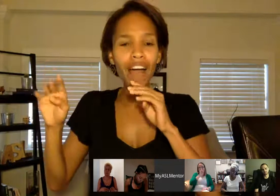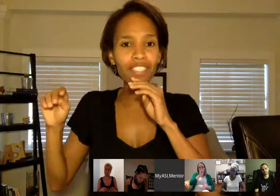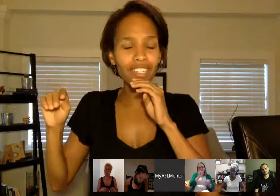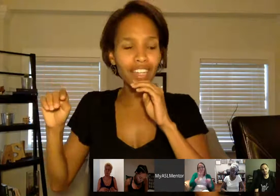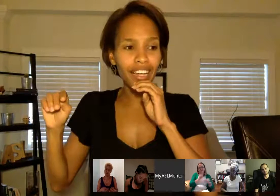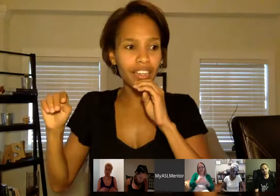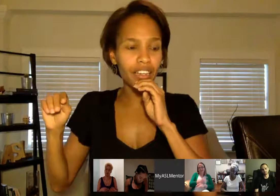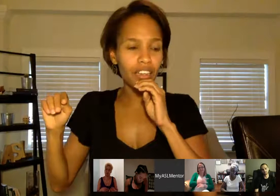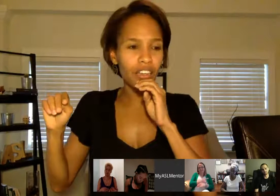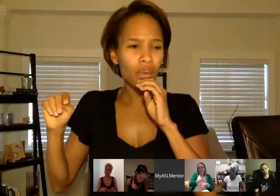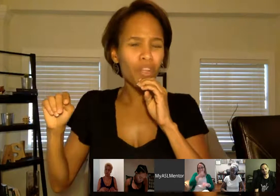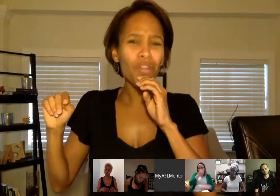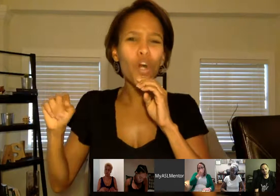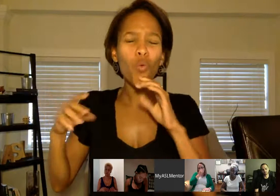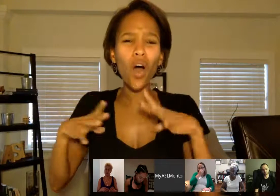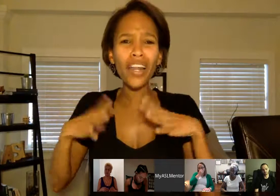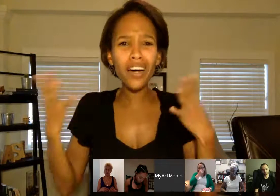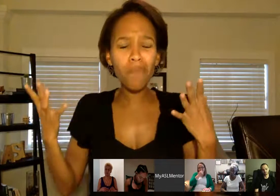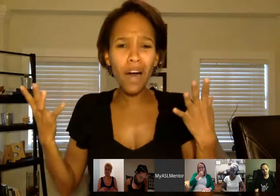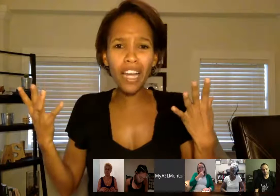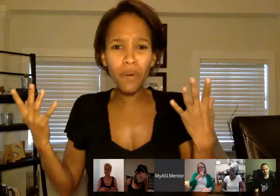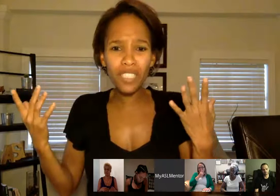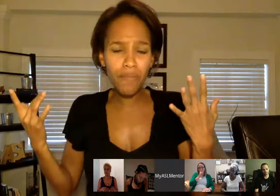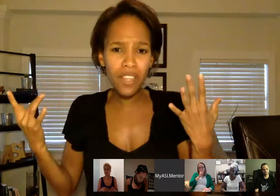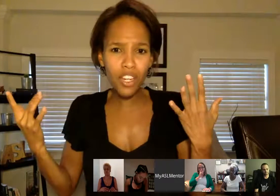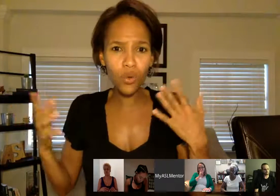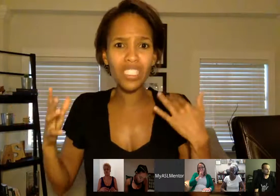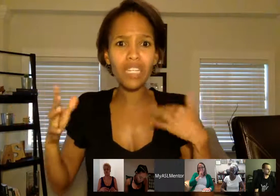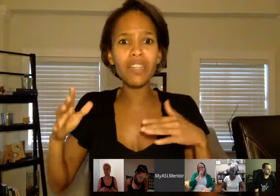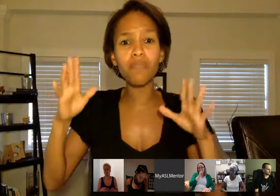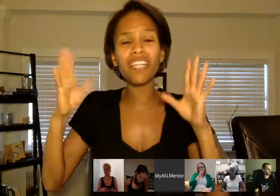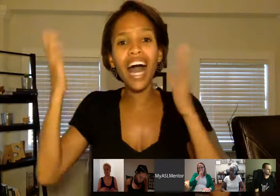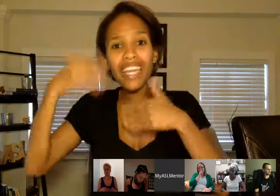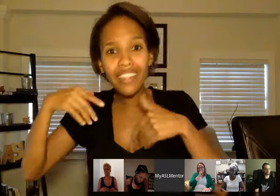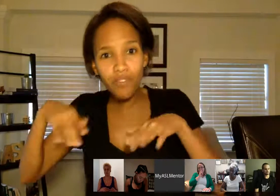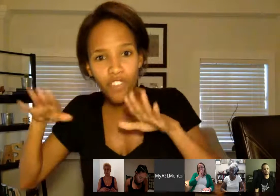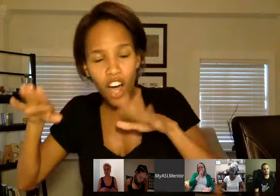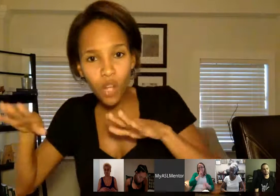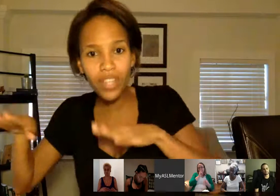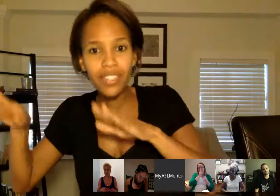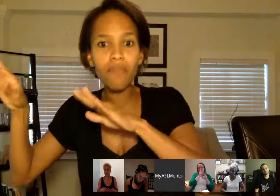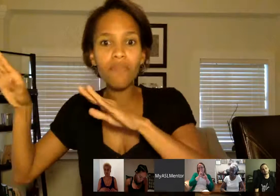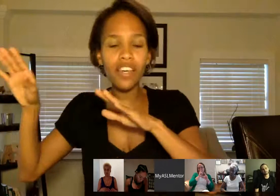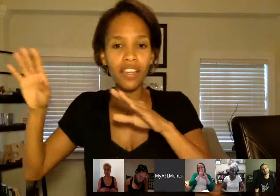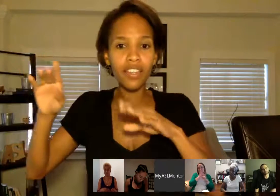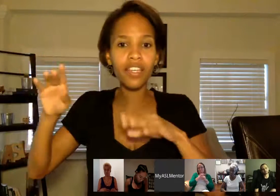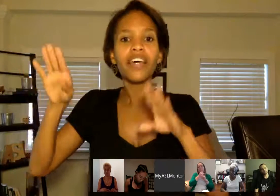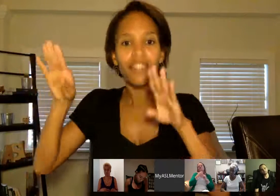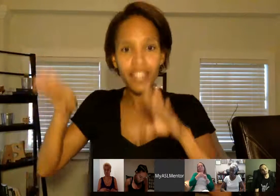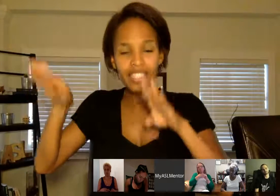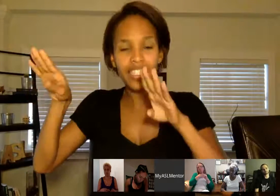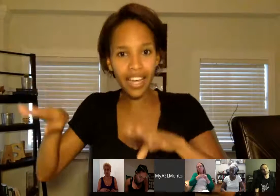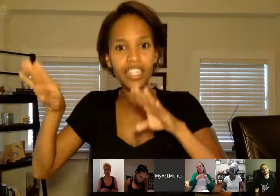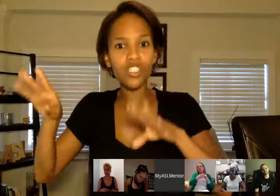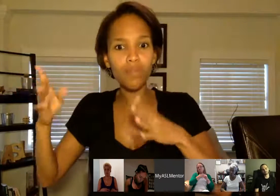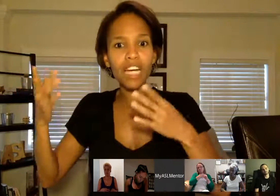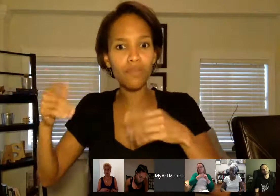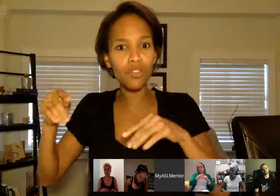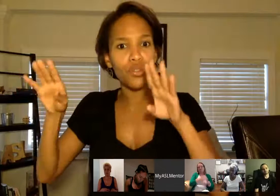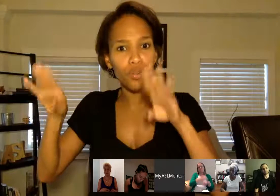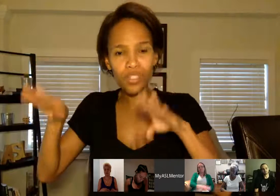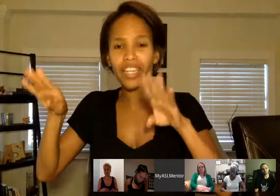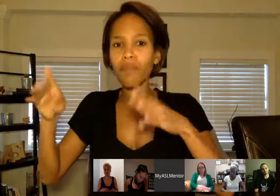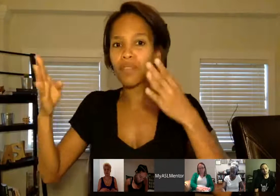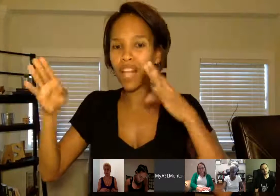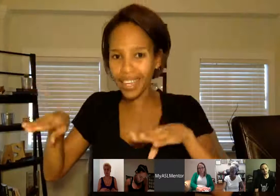when you have to, like, when you don't want to abide by something, or when somebody's blindly following something, this sign is